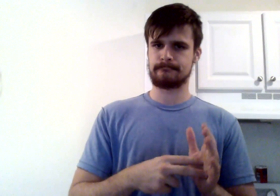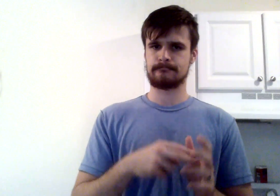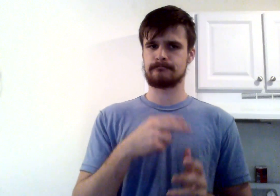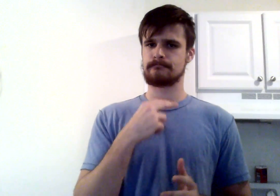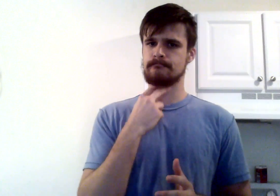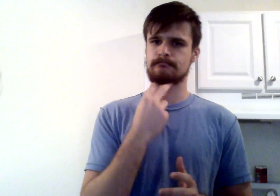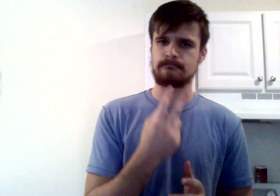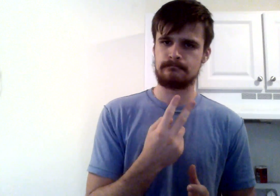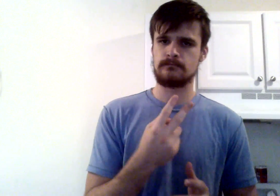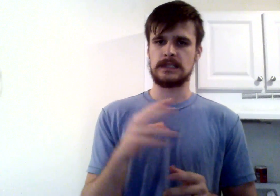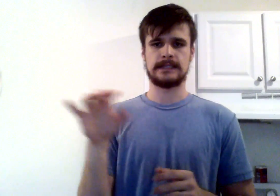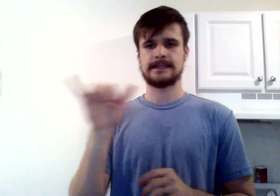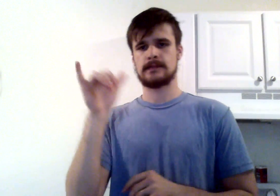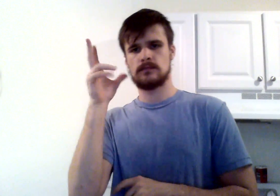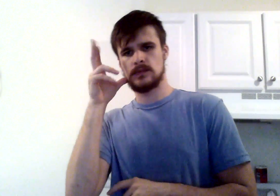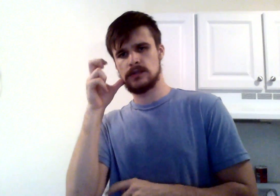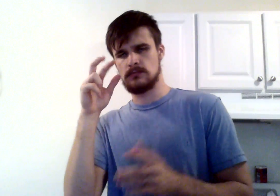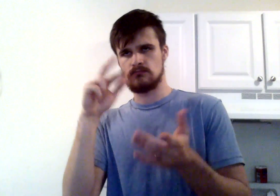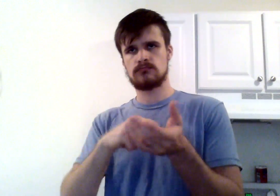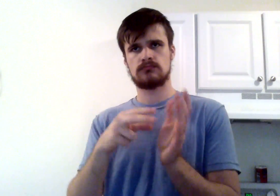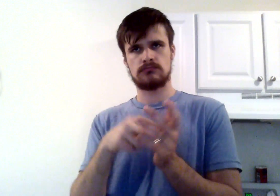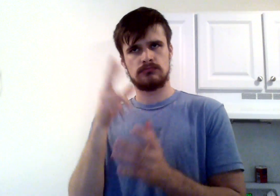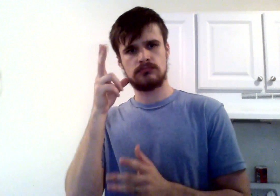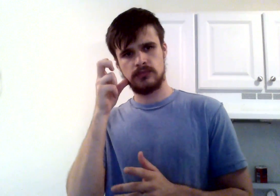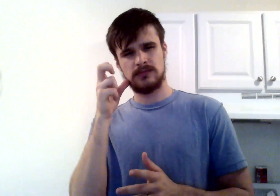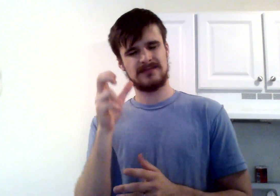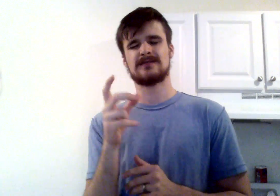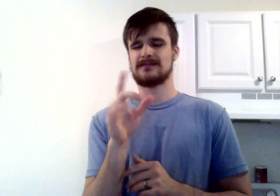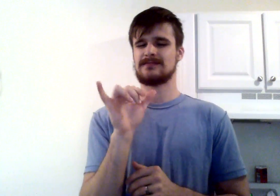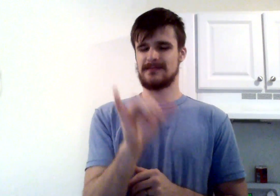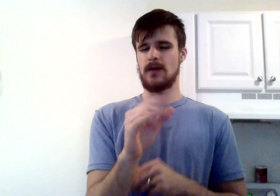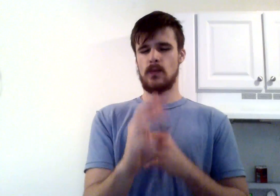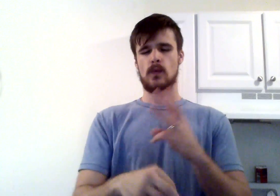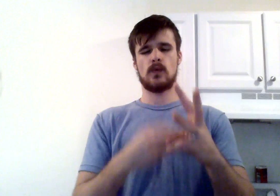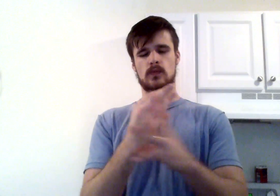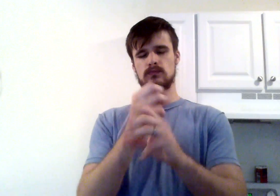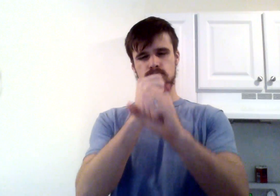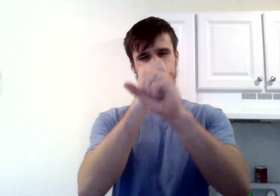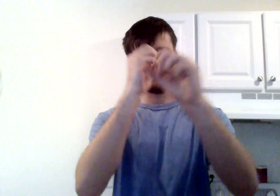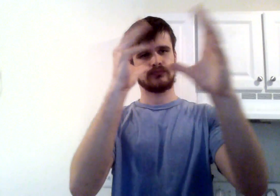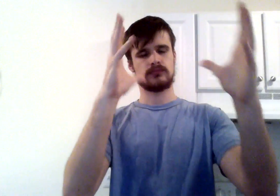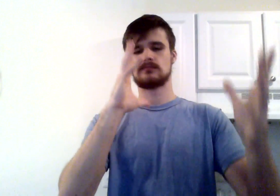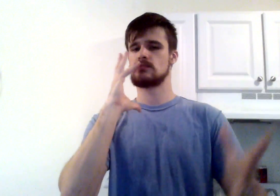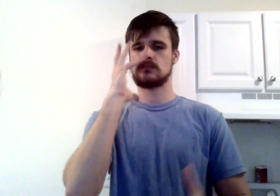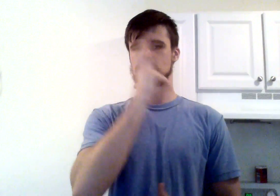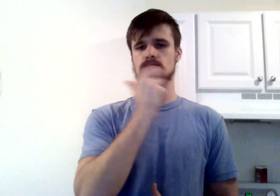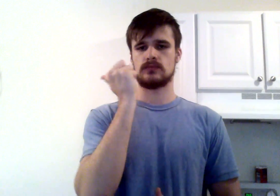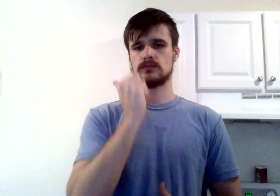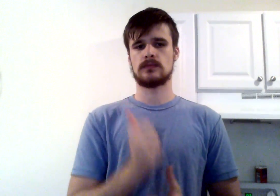sound? That would be a world that does sound beautiful, and one where understanding would be the